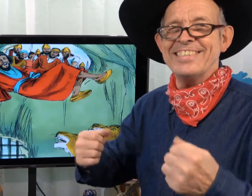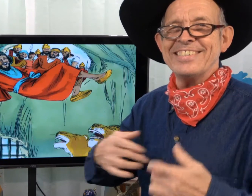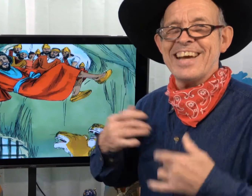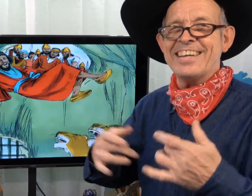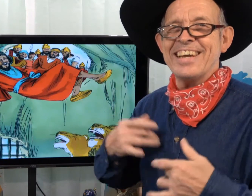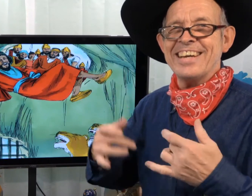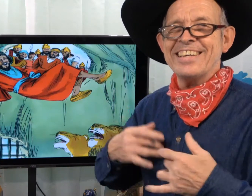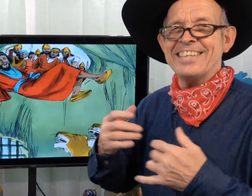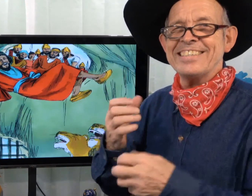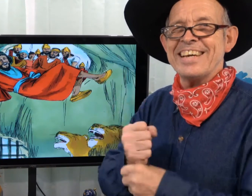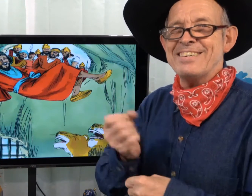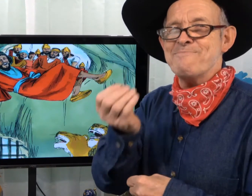Sally just